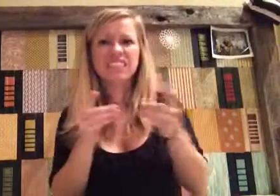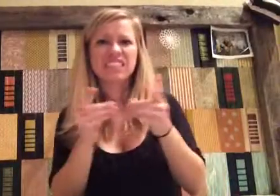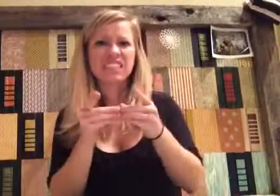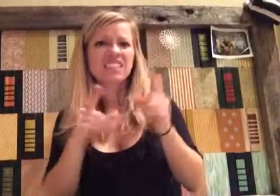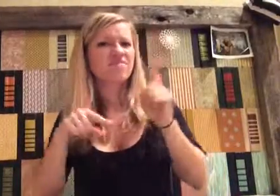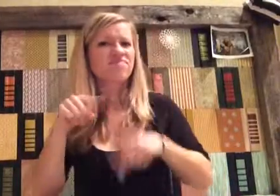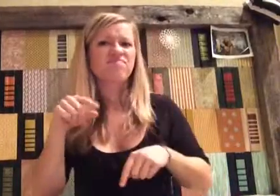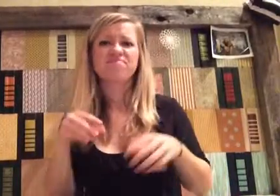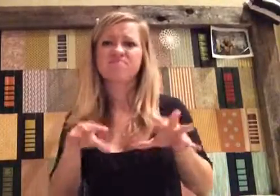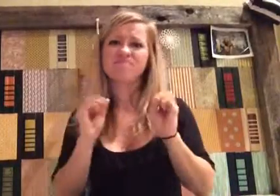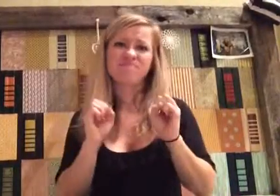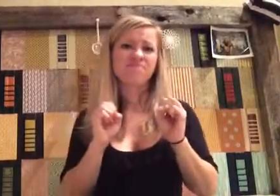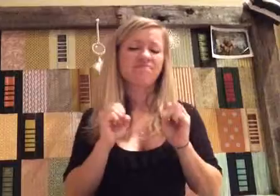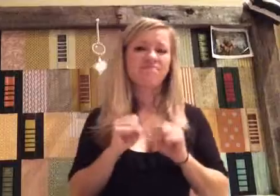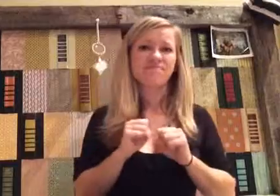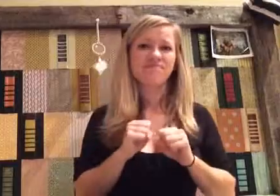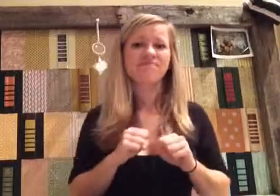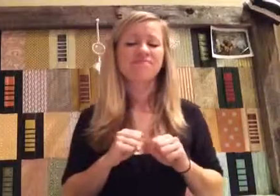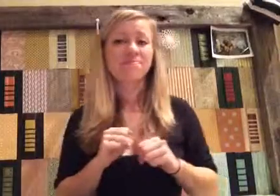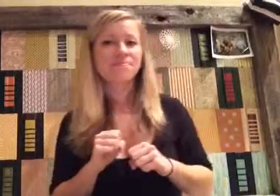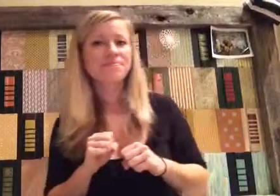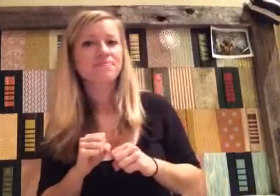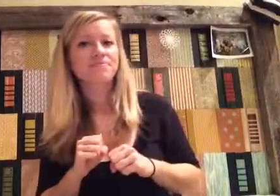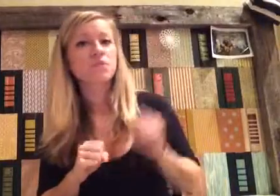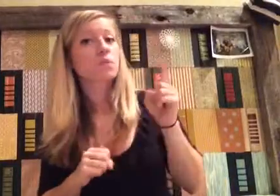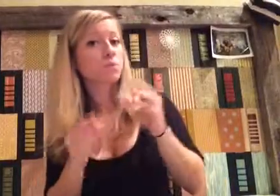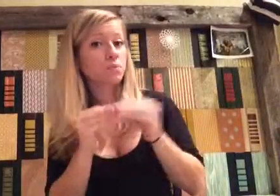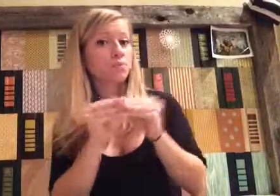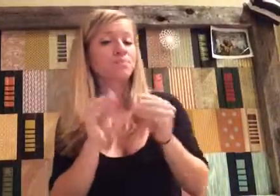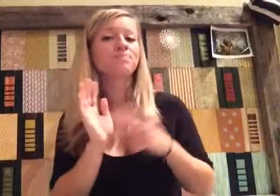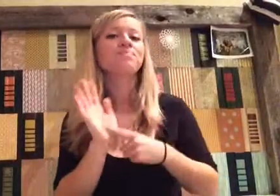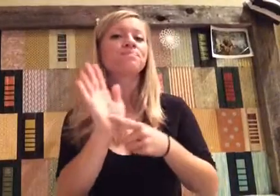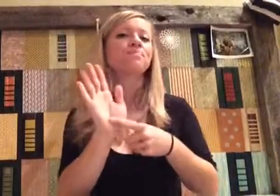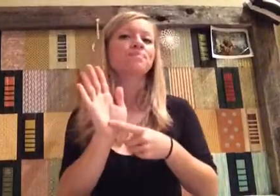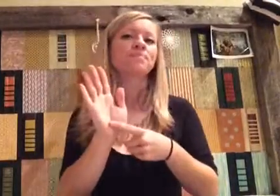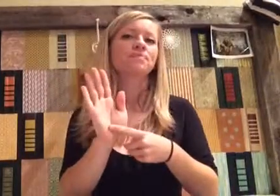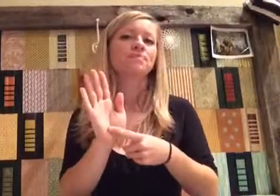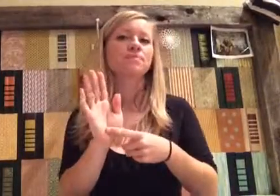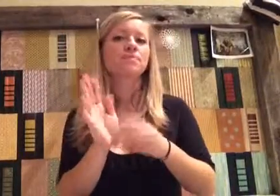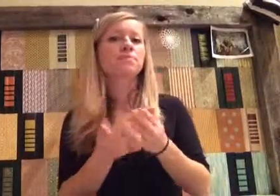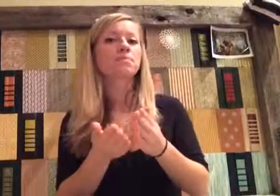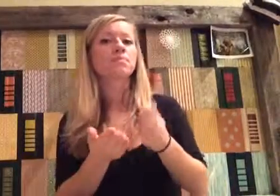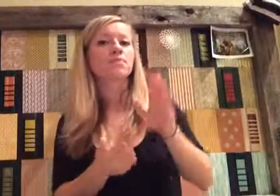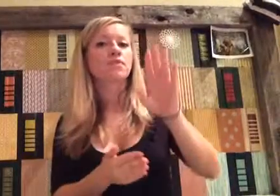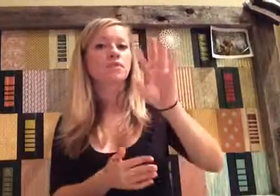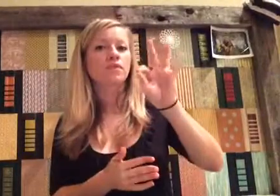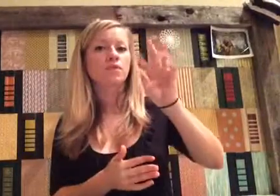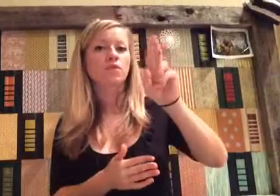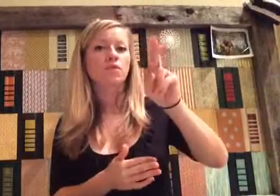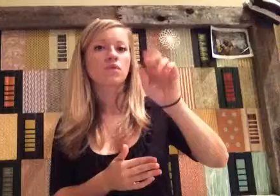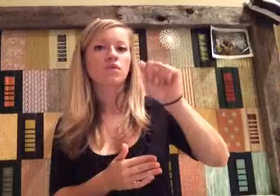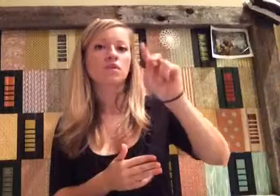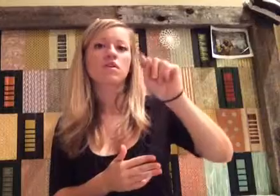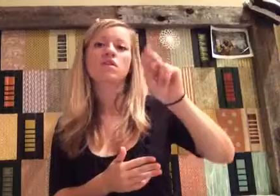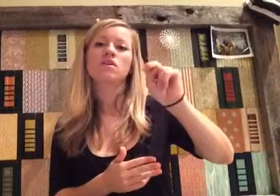Let's look at one more example. In the book Frankenstein, a human being is created in a lab by